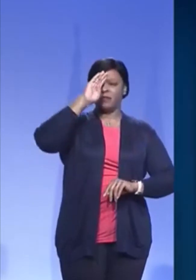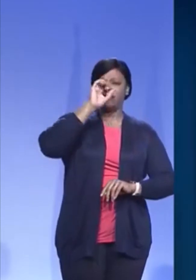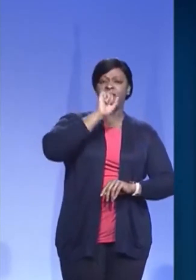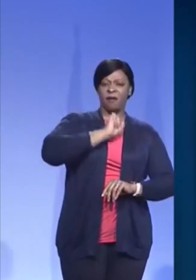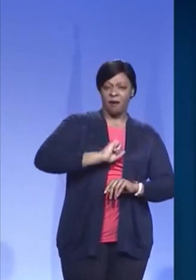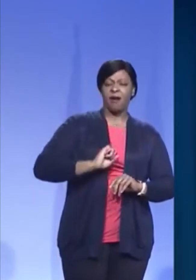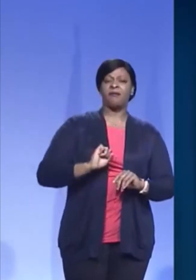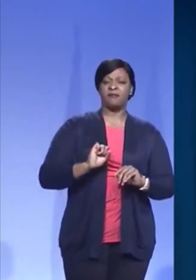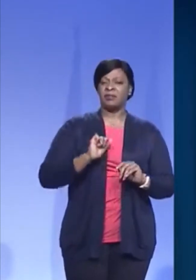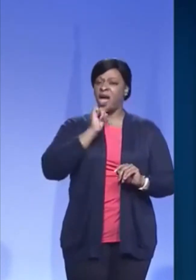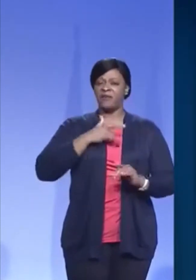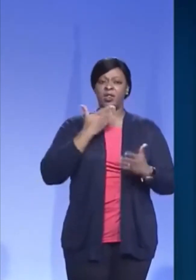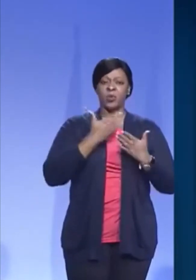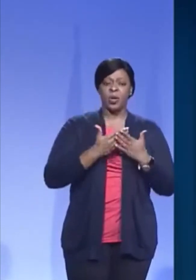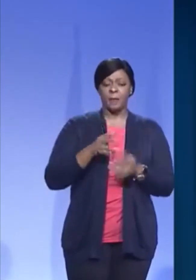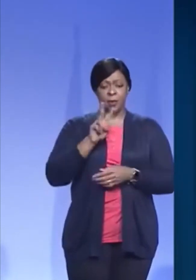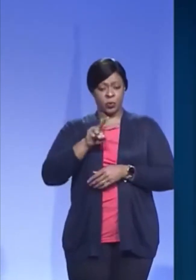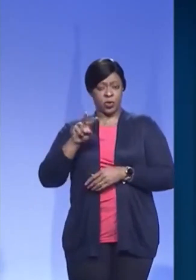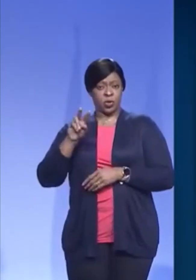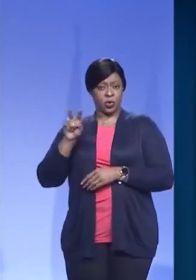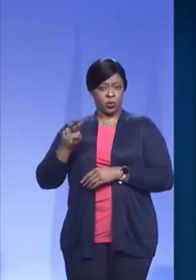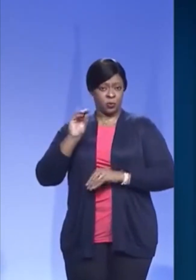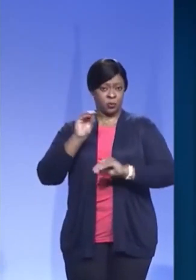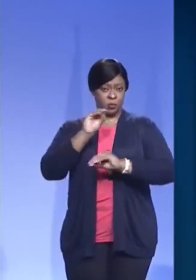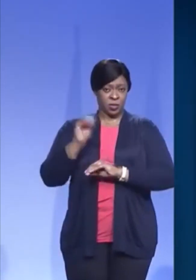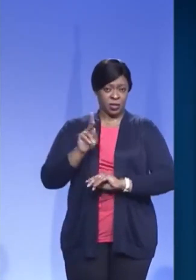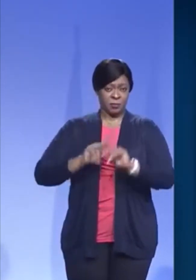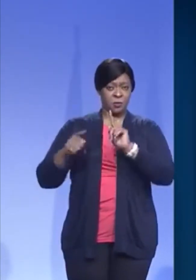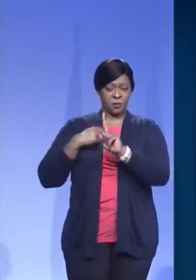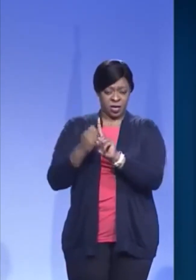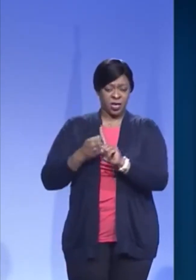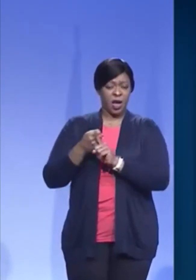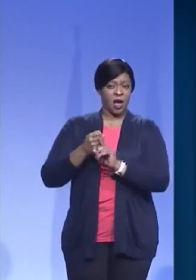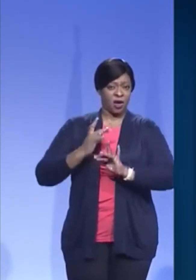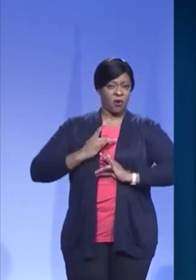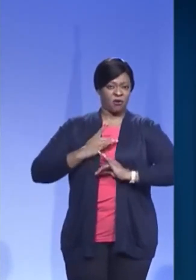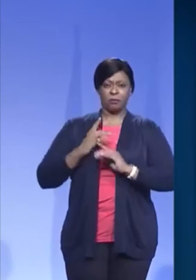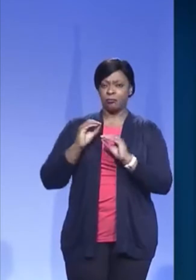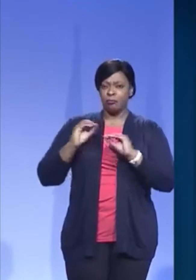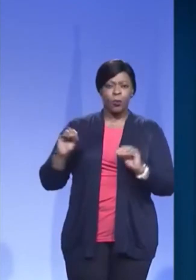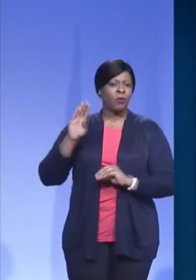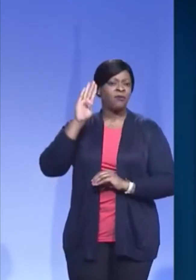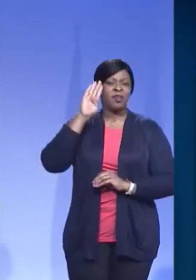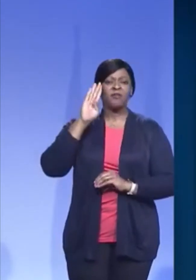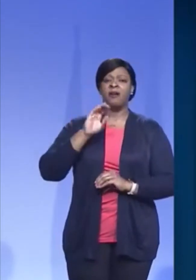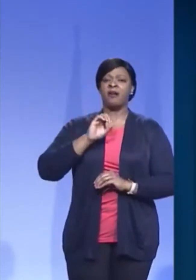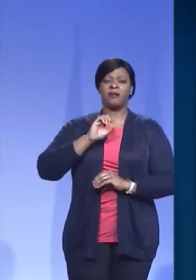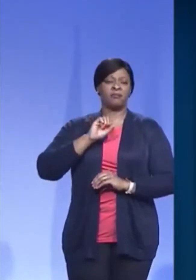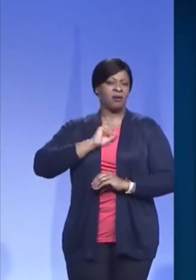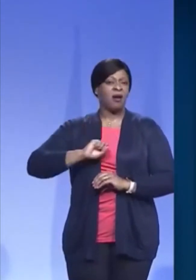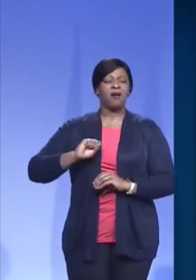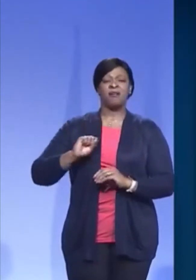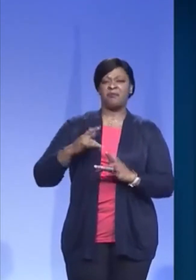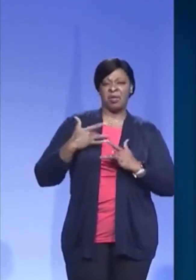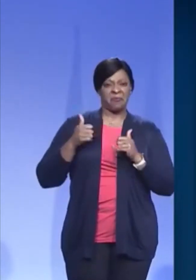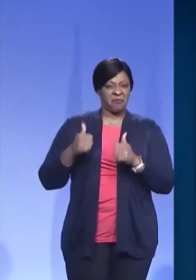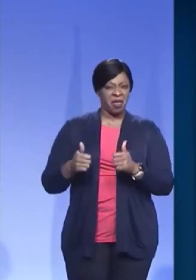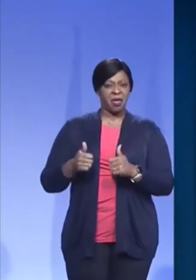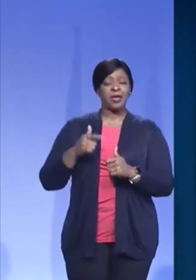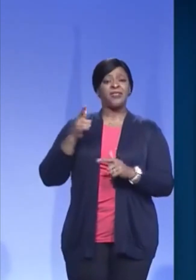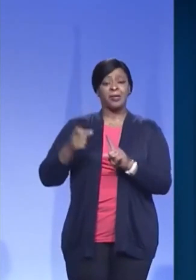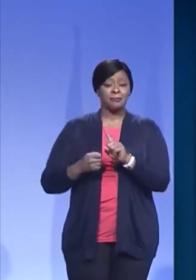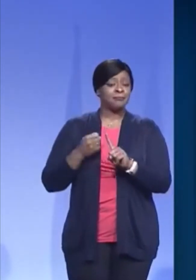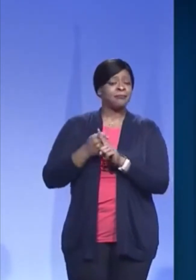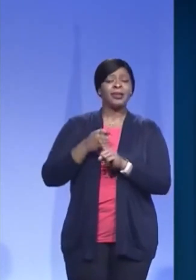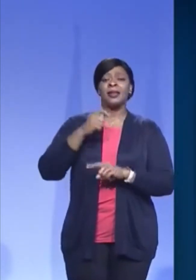but 22% of the people that we have diagnosed had no symptoms. They were diagnosed because they were tested